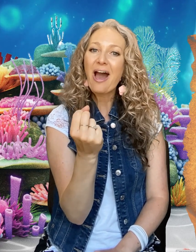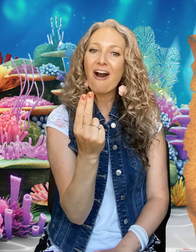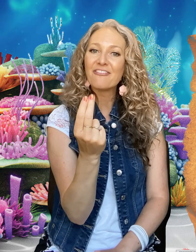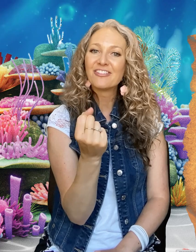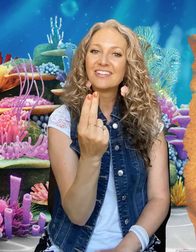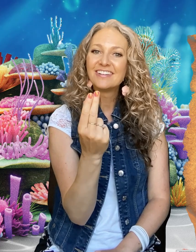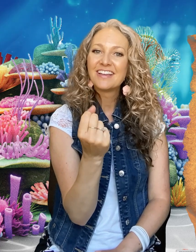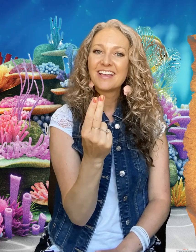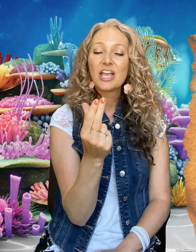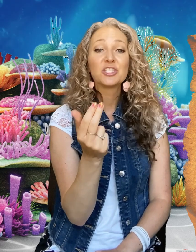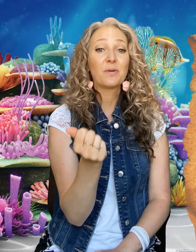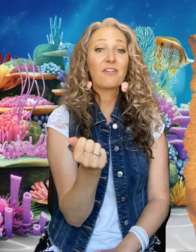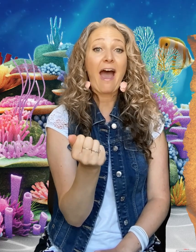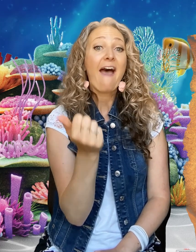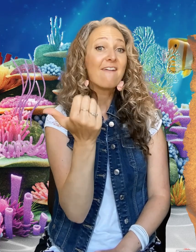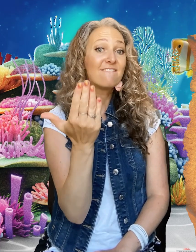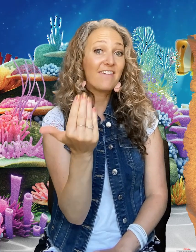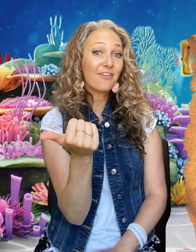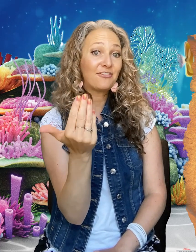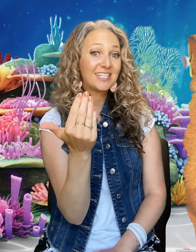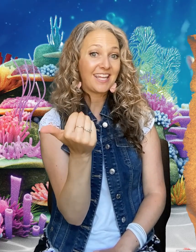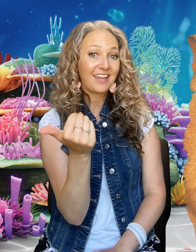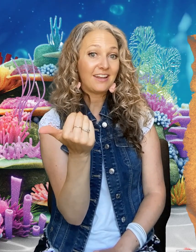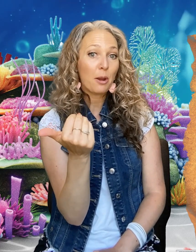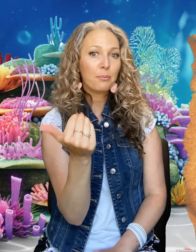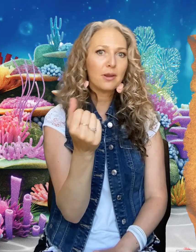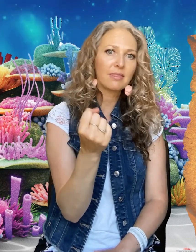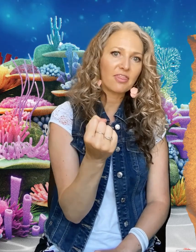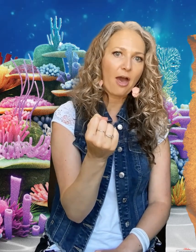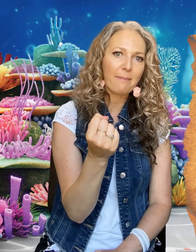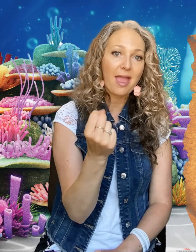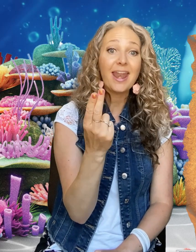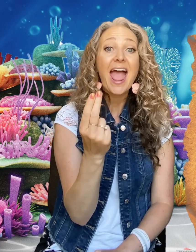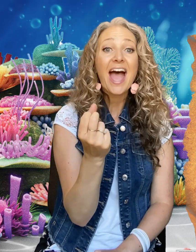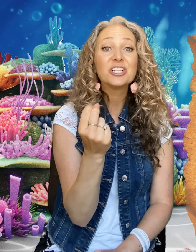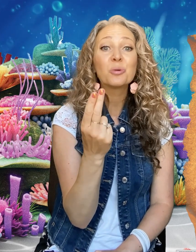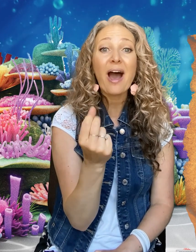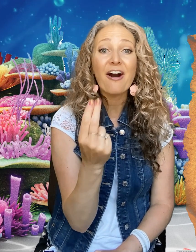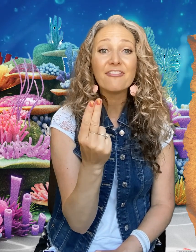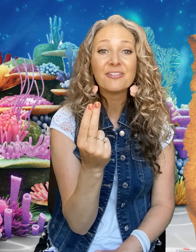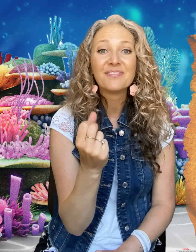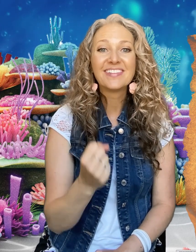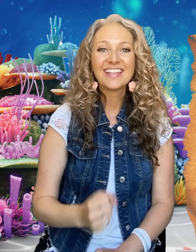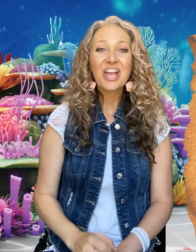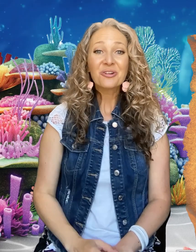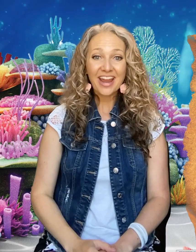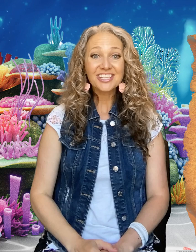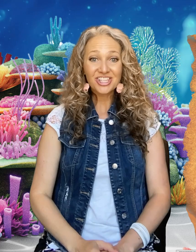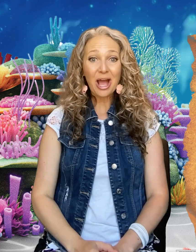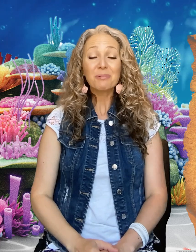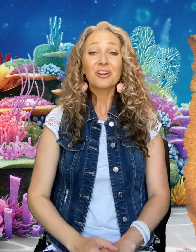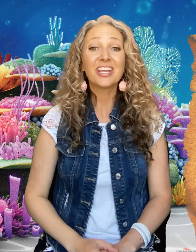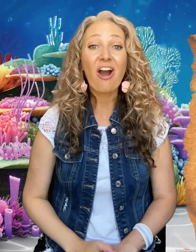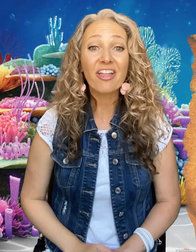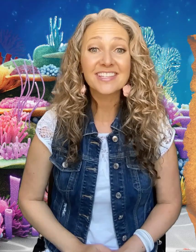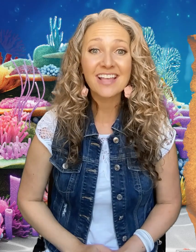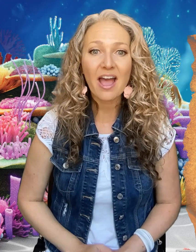12. So we've got 15, bring the thumb in, and 12. Great job learning all the